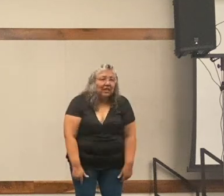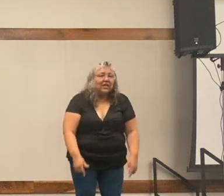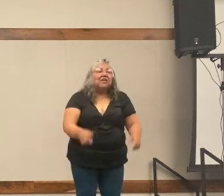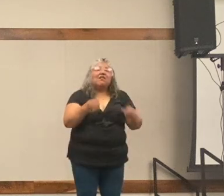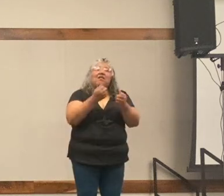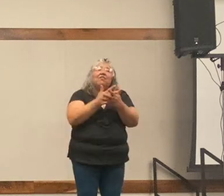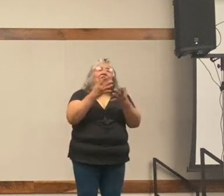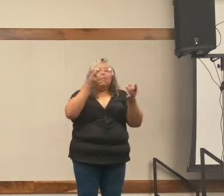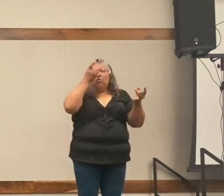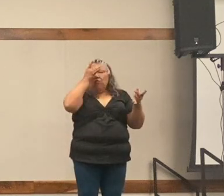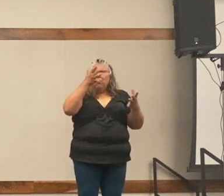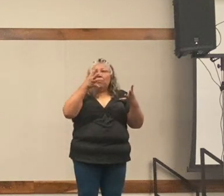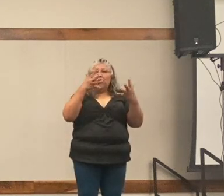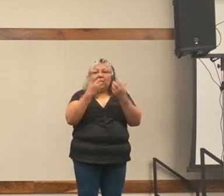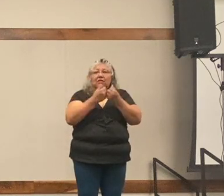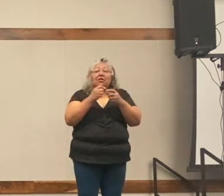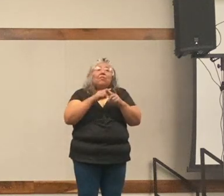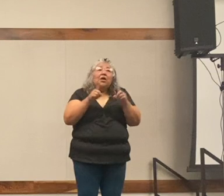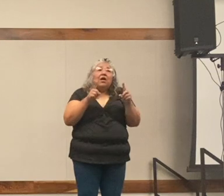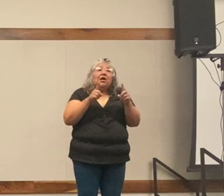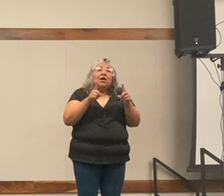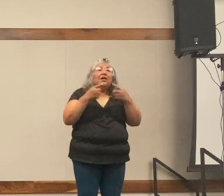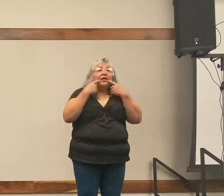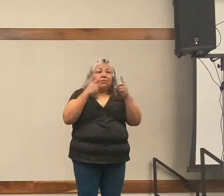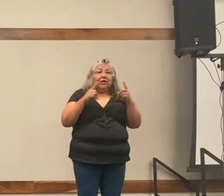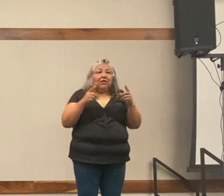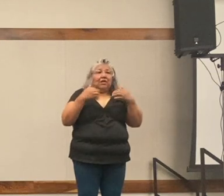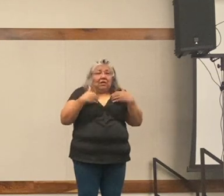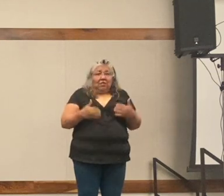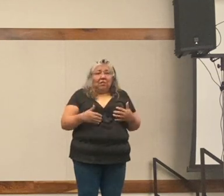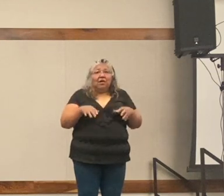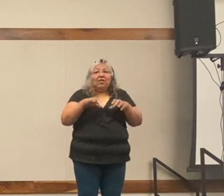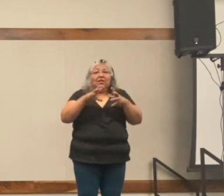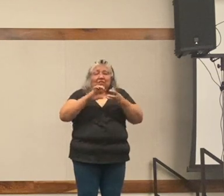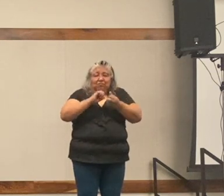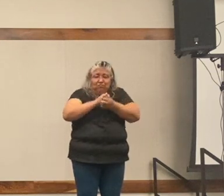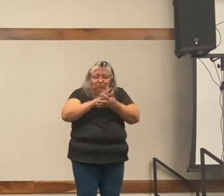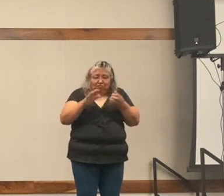a horrible accident, but he made it, right? His body is broken.